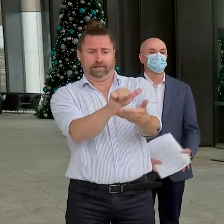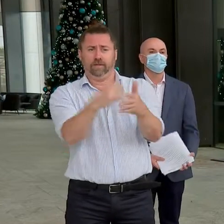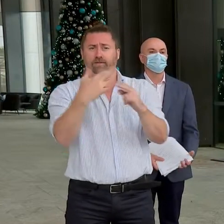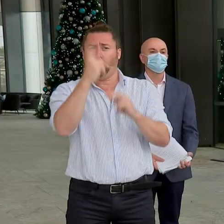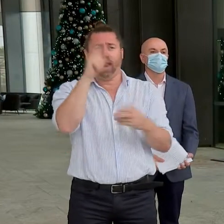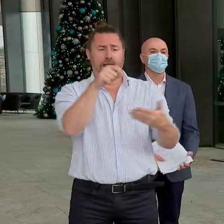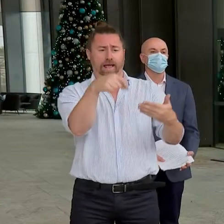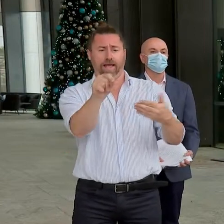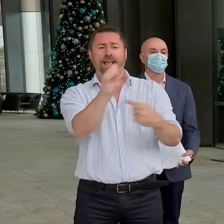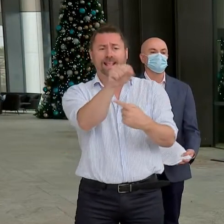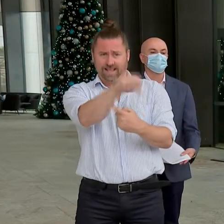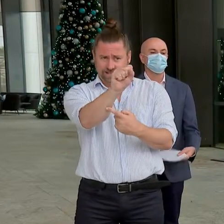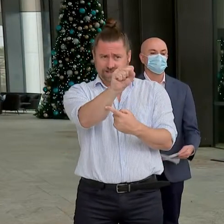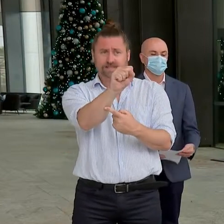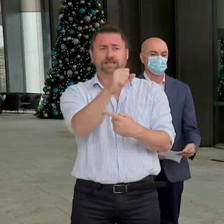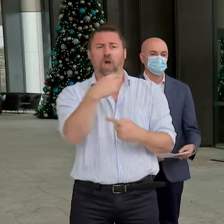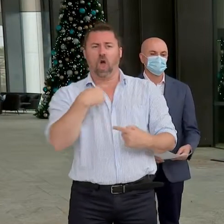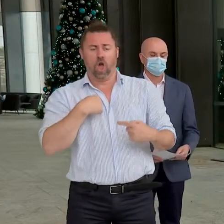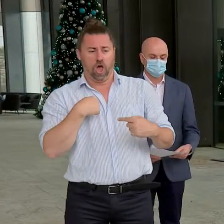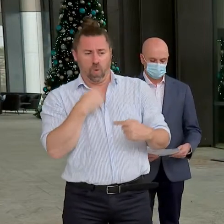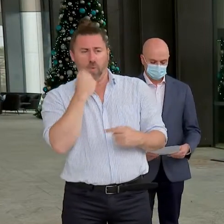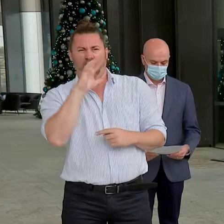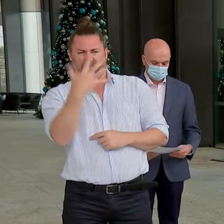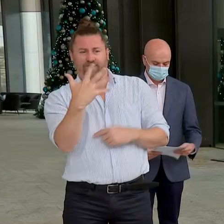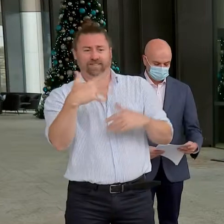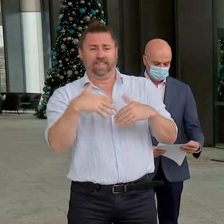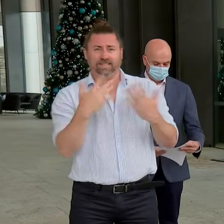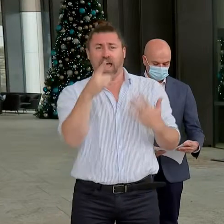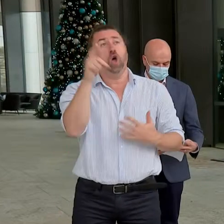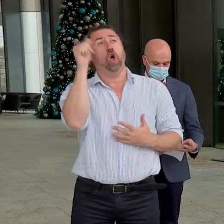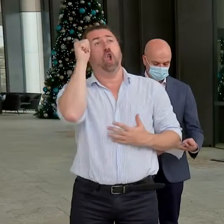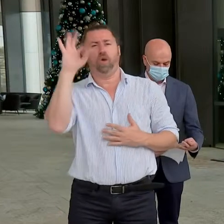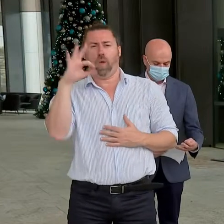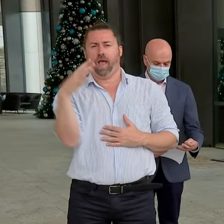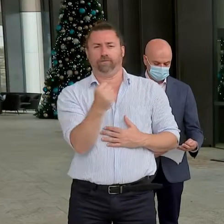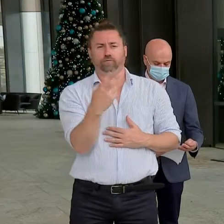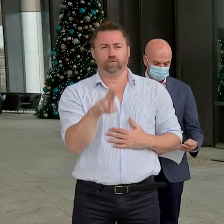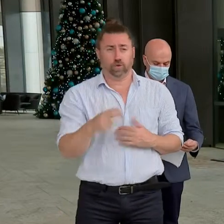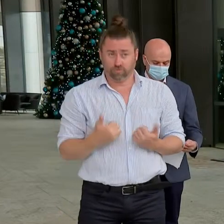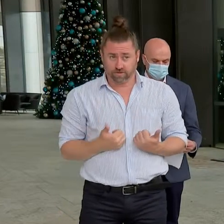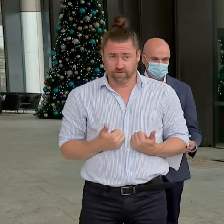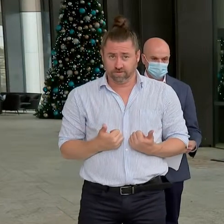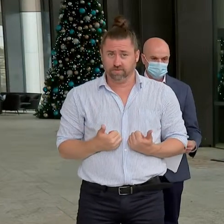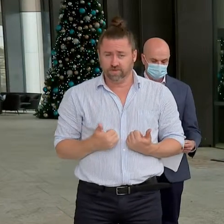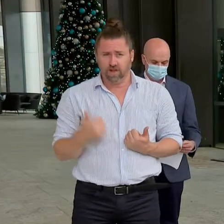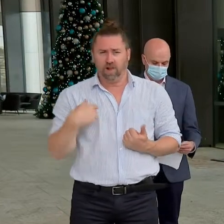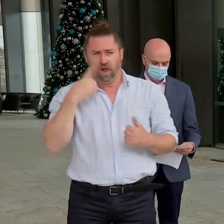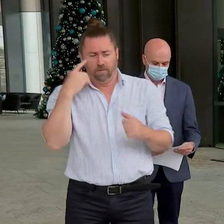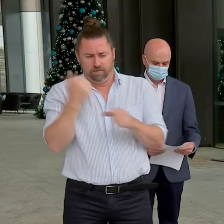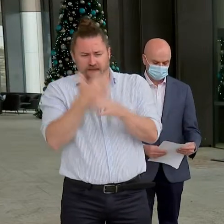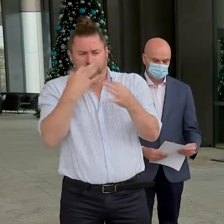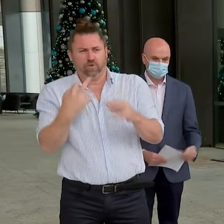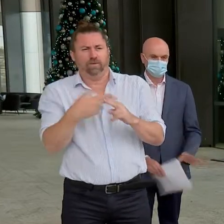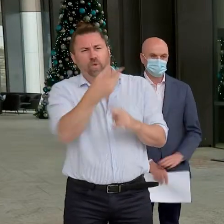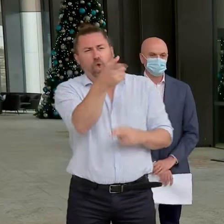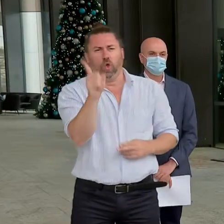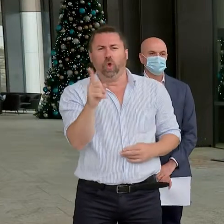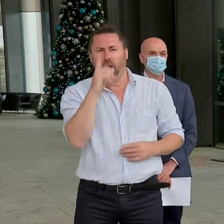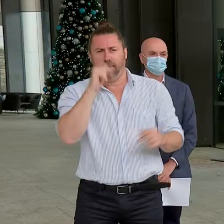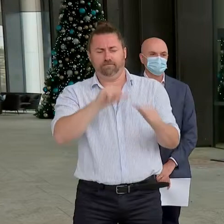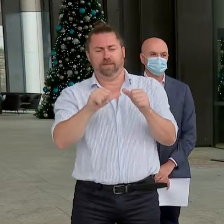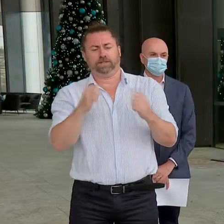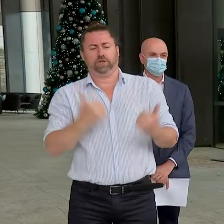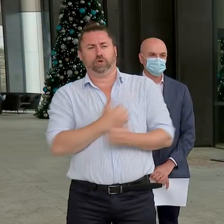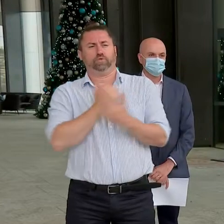and family and their holidays and not lining up for day 5 tests. So we're getting out and making this decision as quickly as possible, but it does mean the